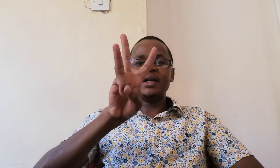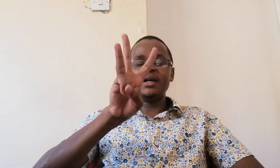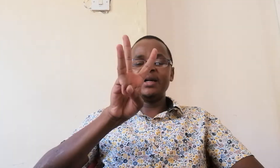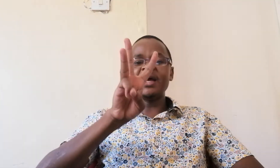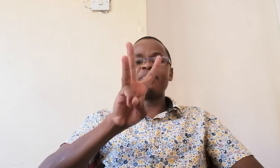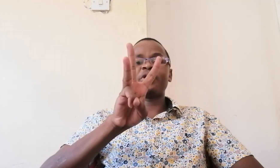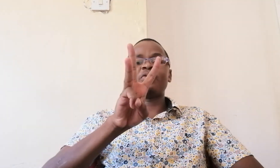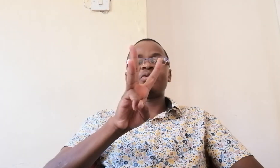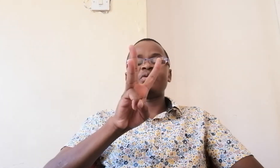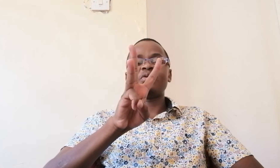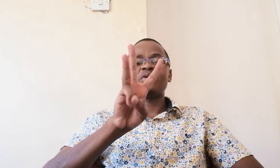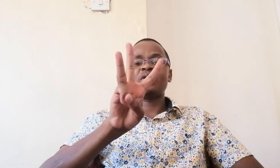W